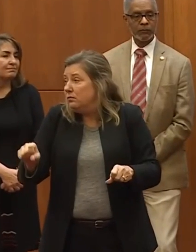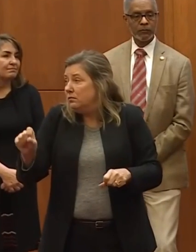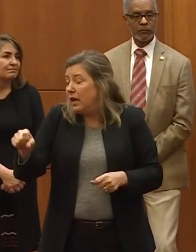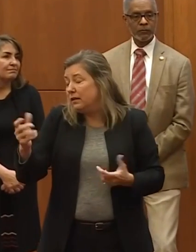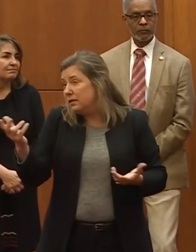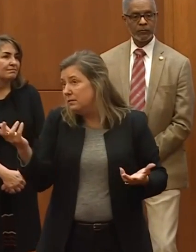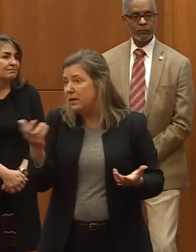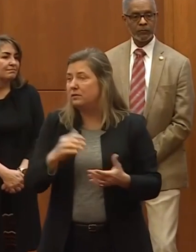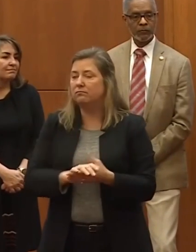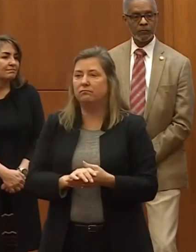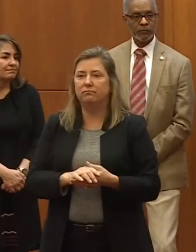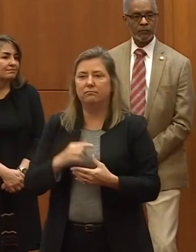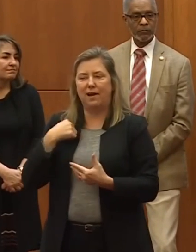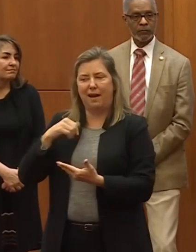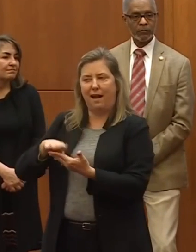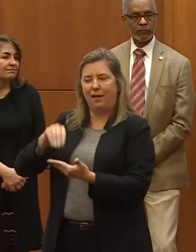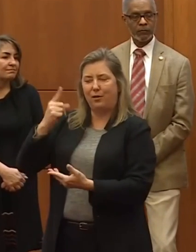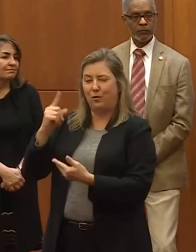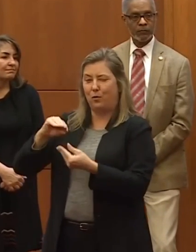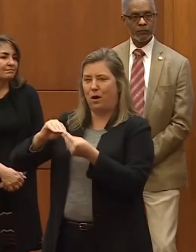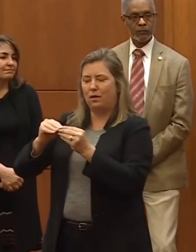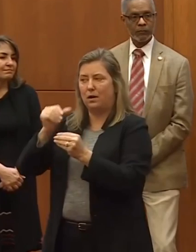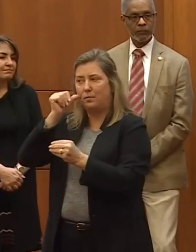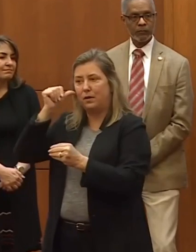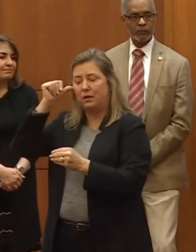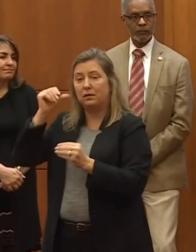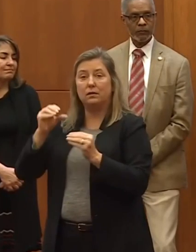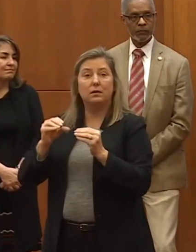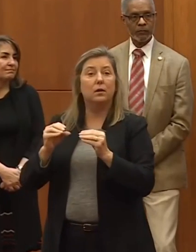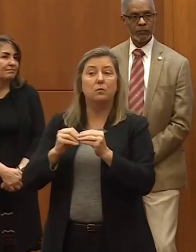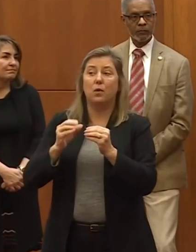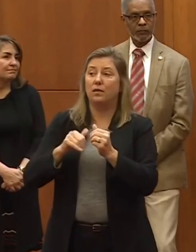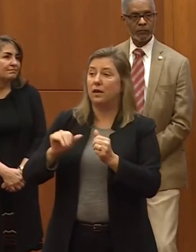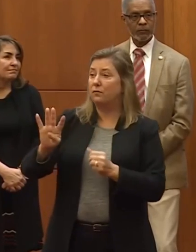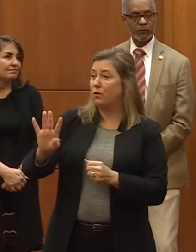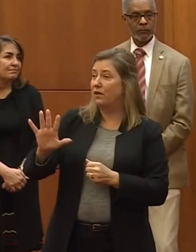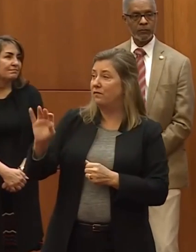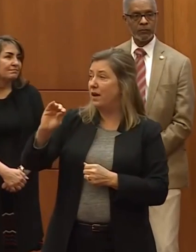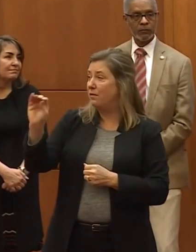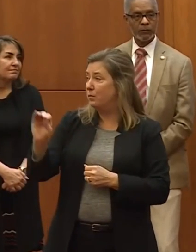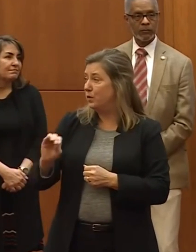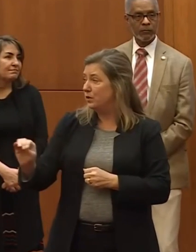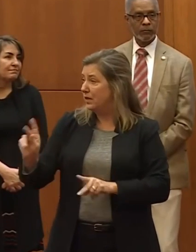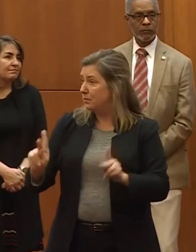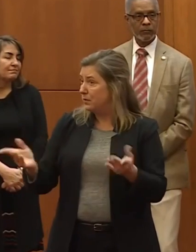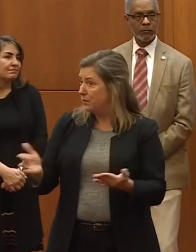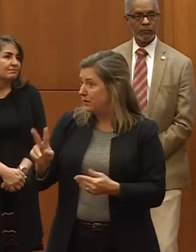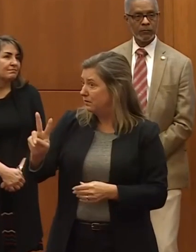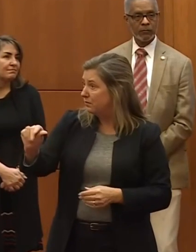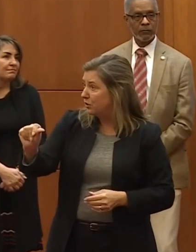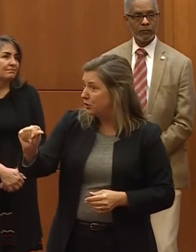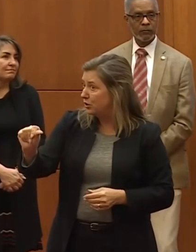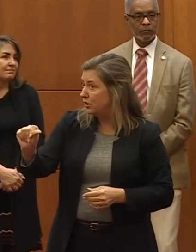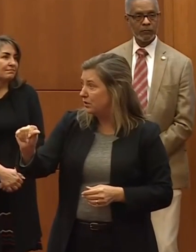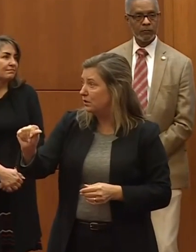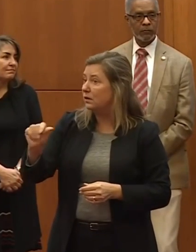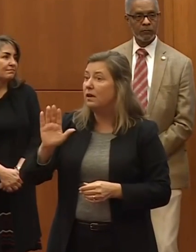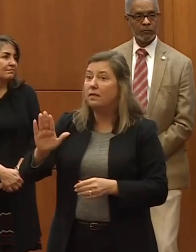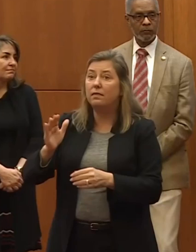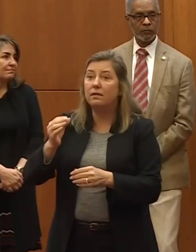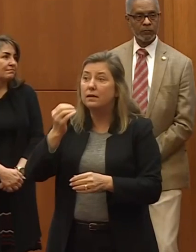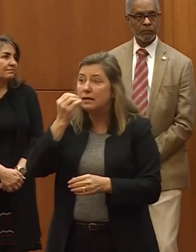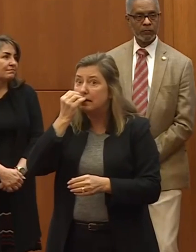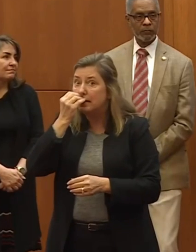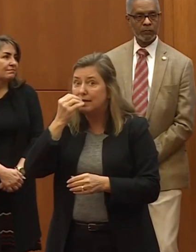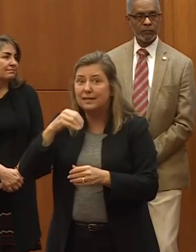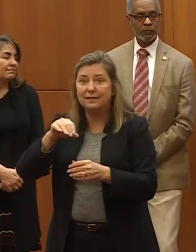number that that I learned of yesterday. Over 45% of Virginians get their meals in